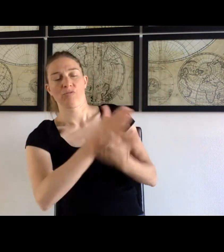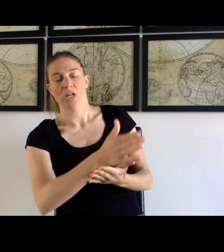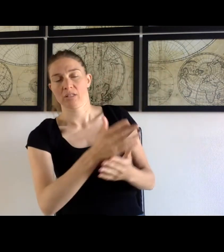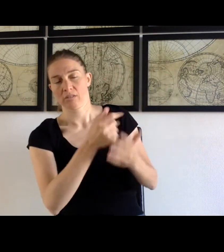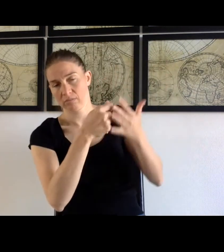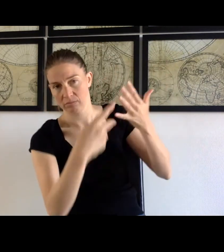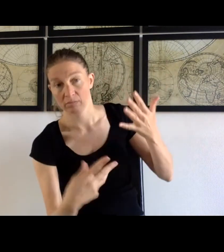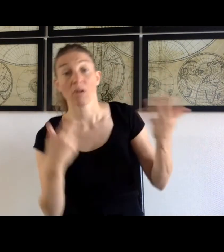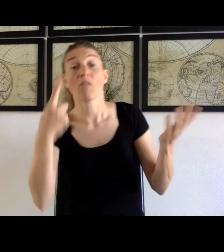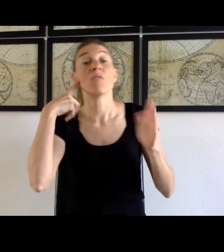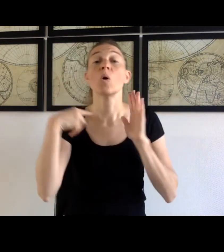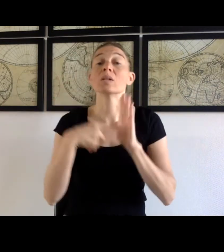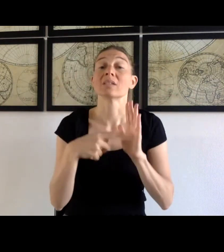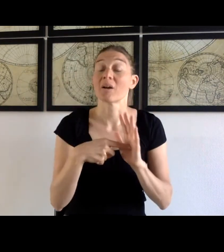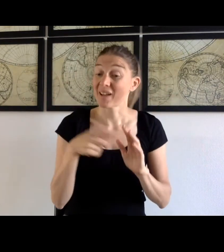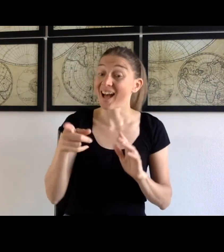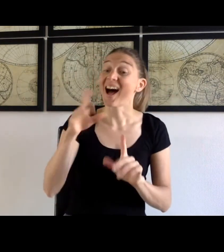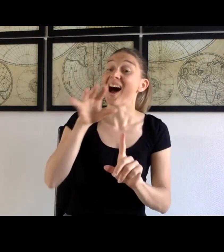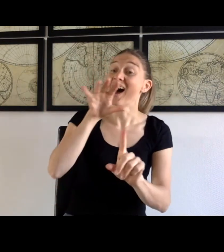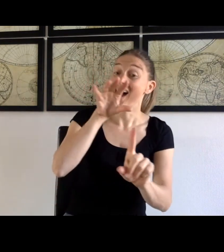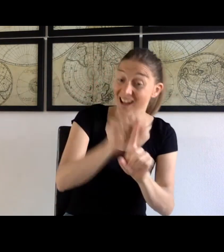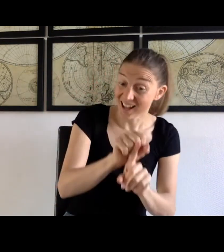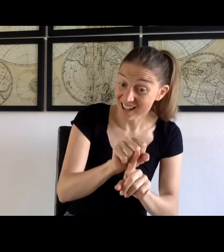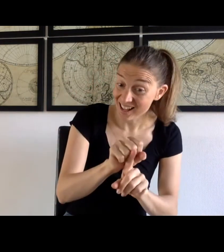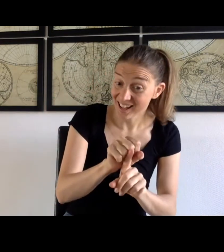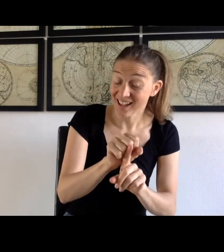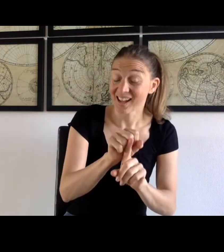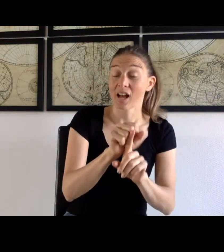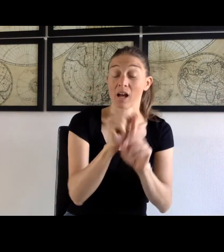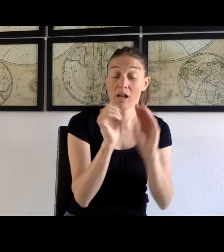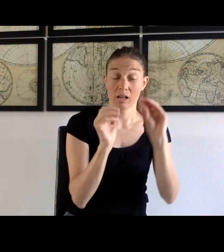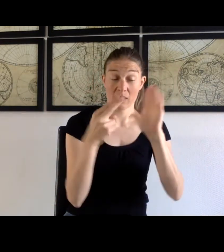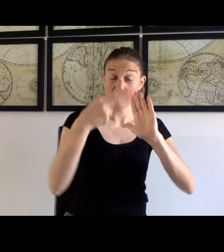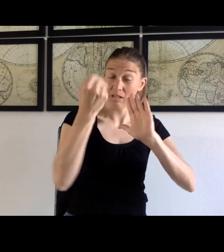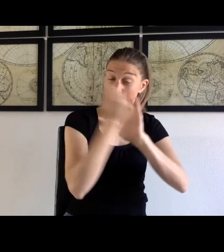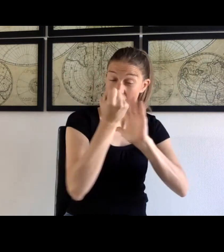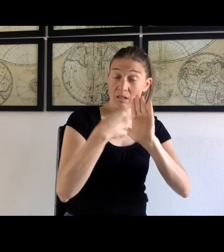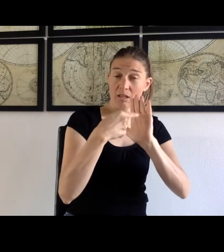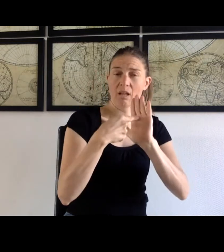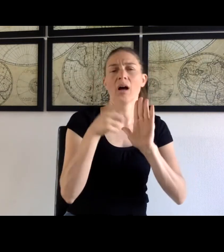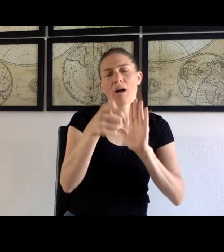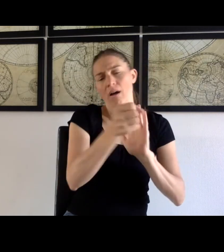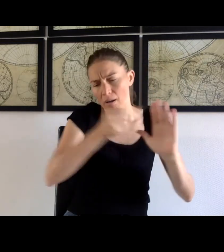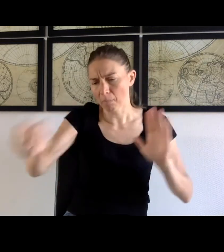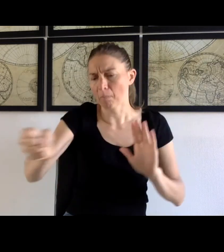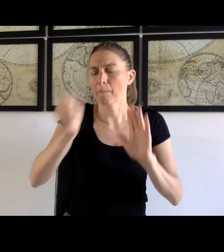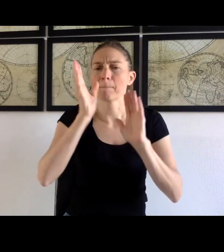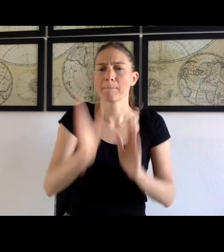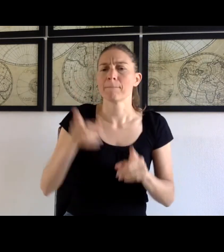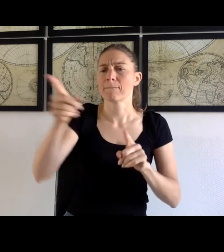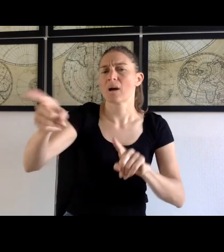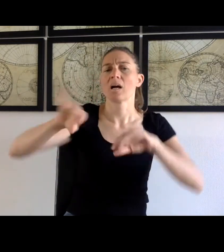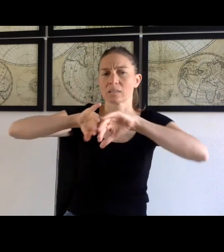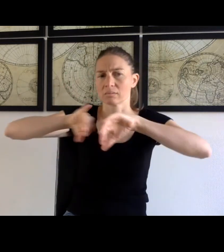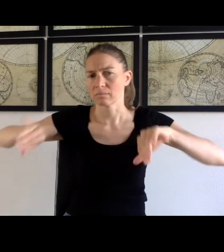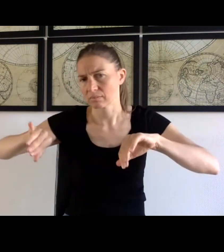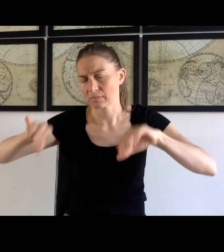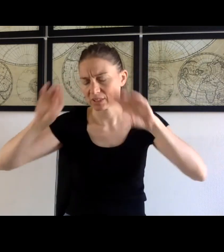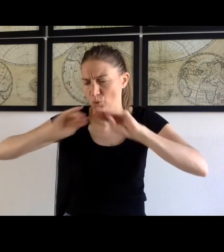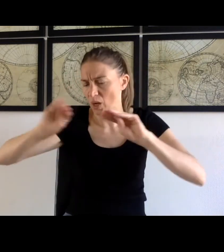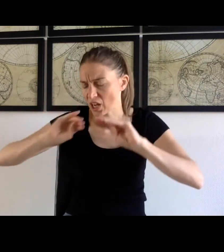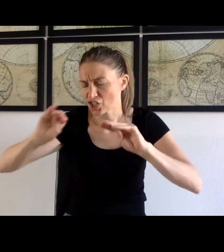have to go to a segregated education setting, or an institution, or